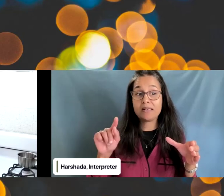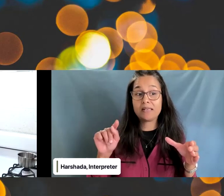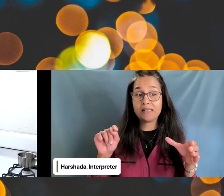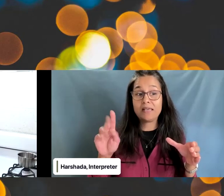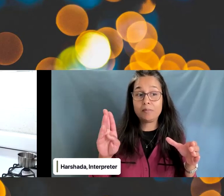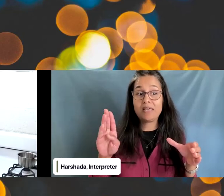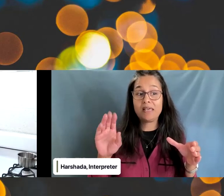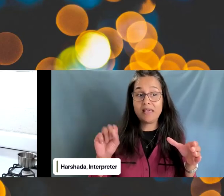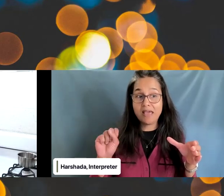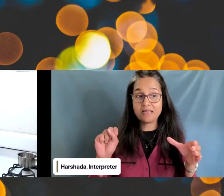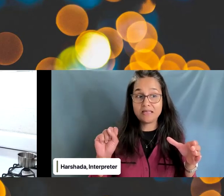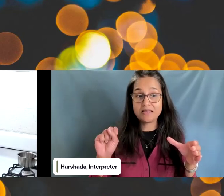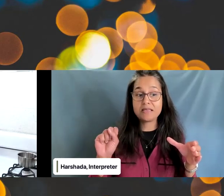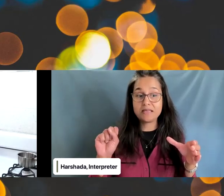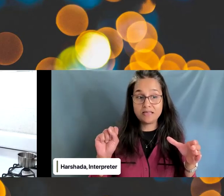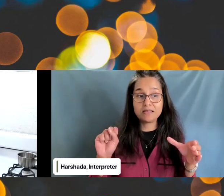And then